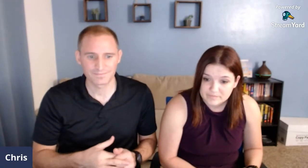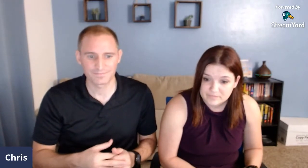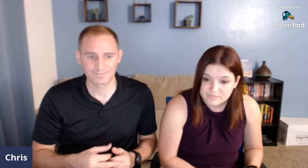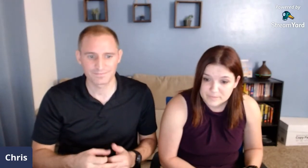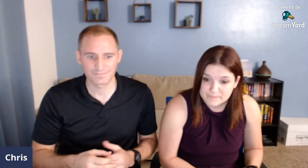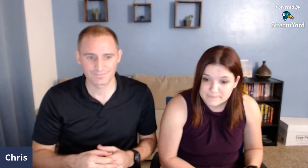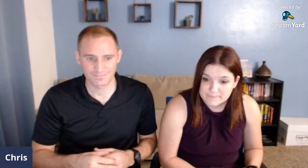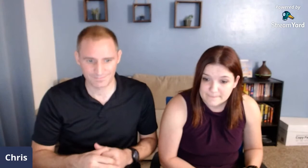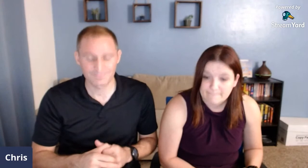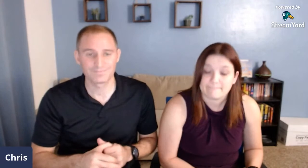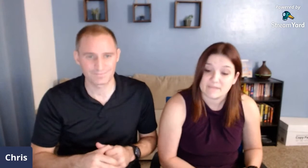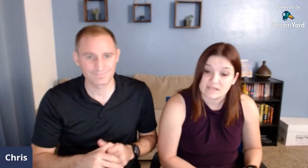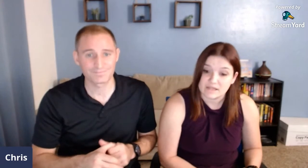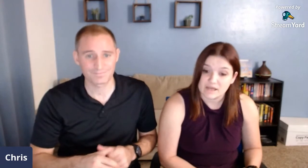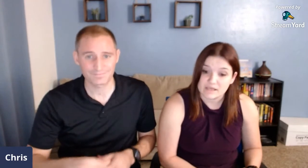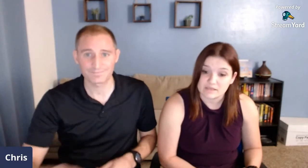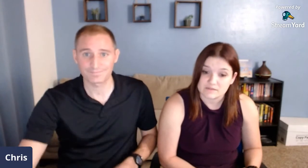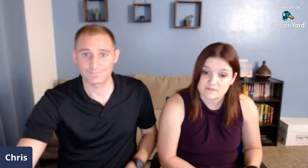spelling of the reading.